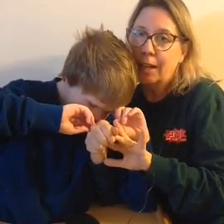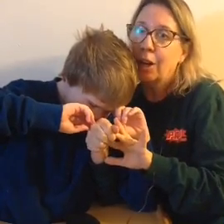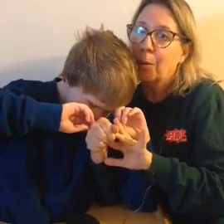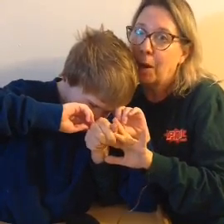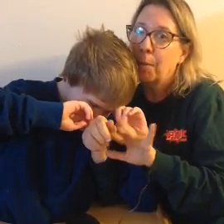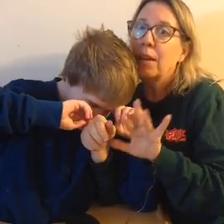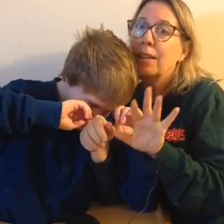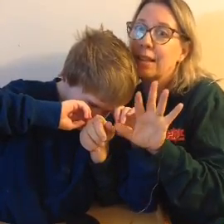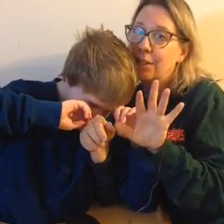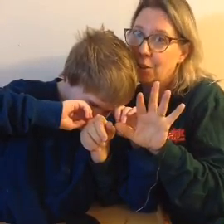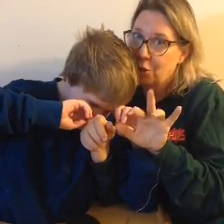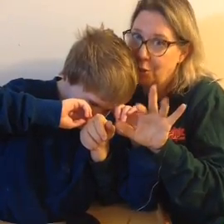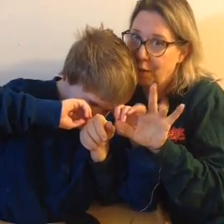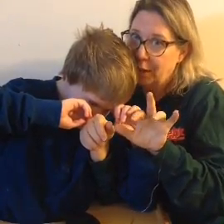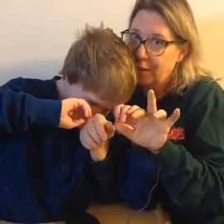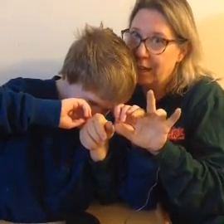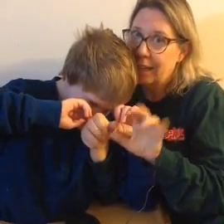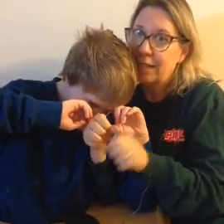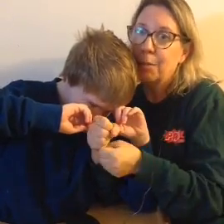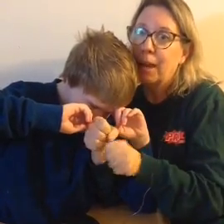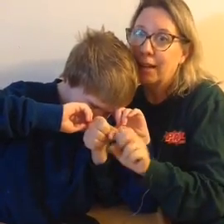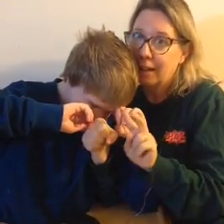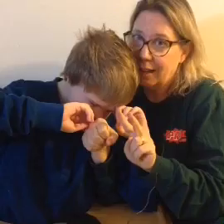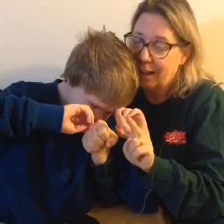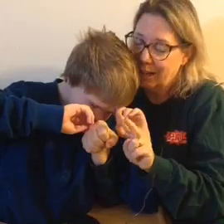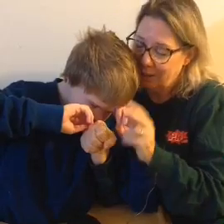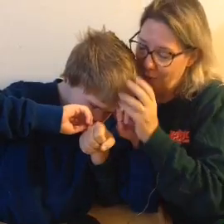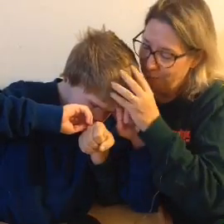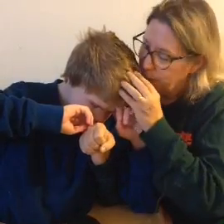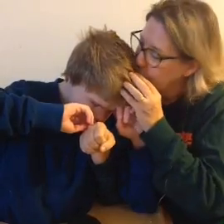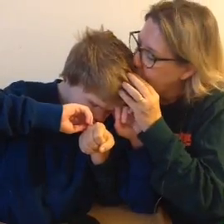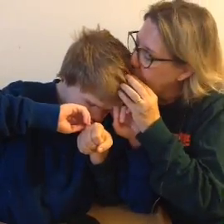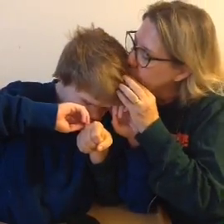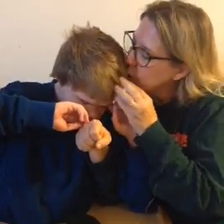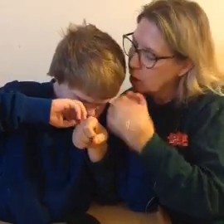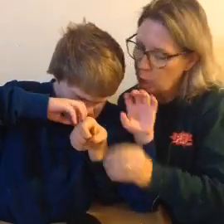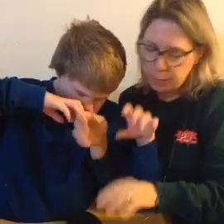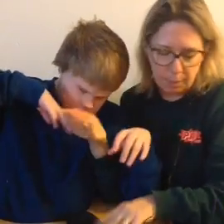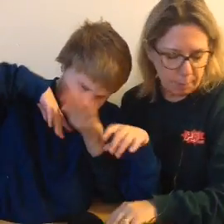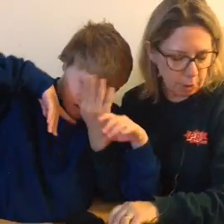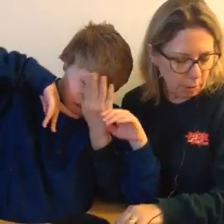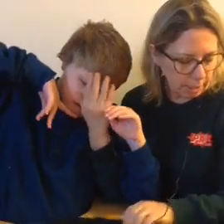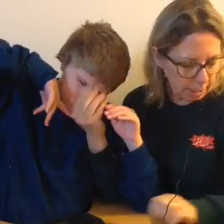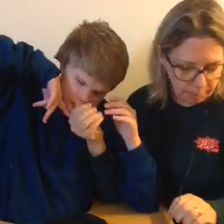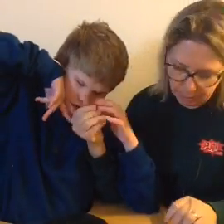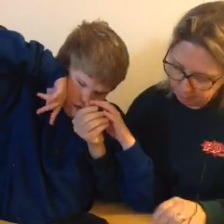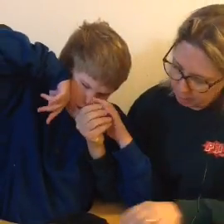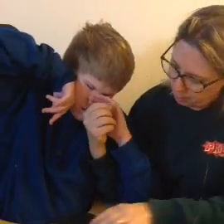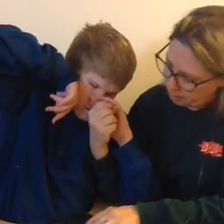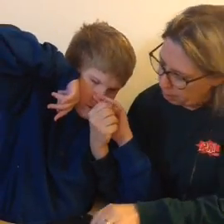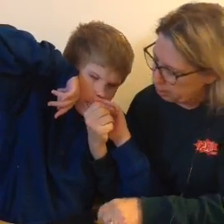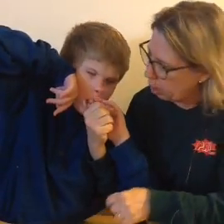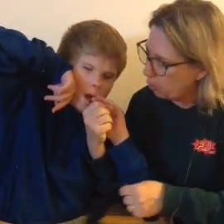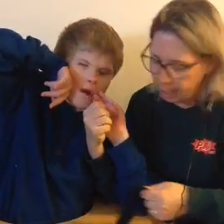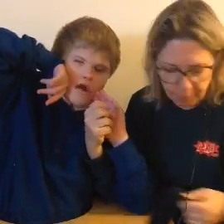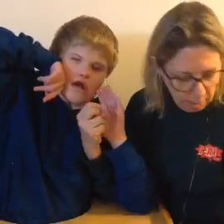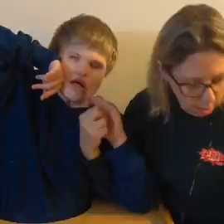no, Mom, these are the 2 fingers I need to make a K. So good job. Good job. Keeping me straight. Keeping me honest. Okay. So